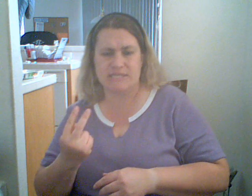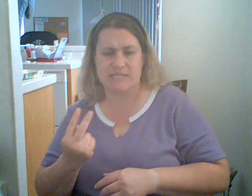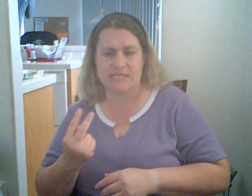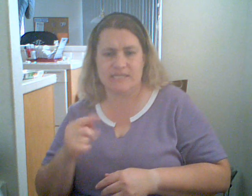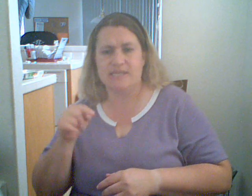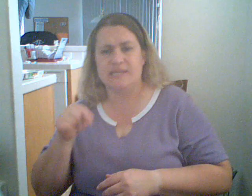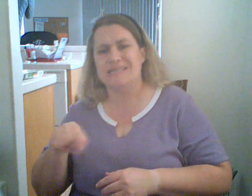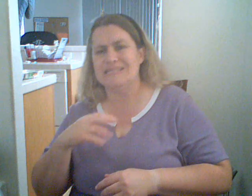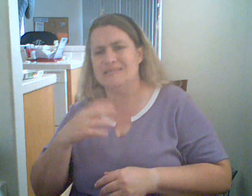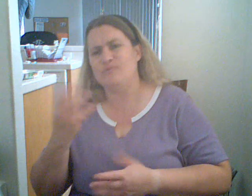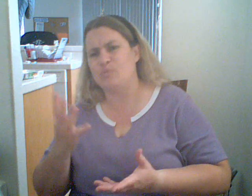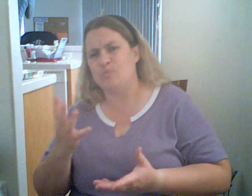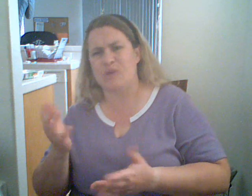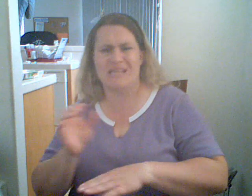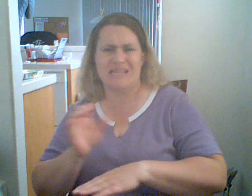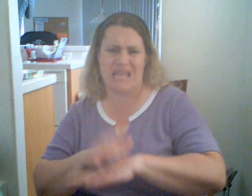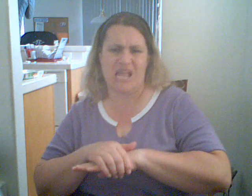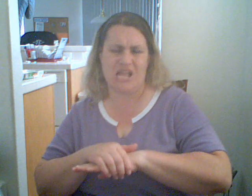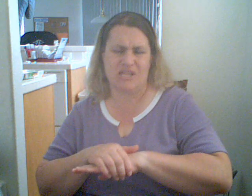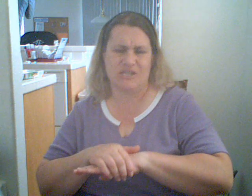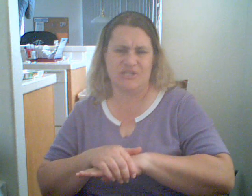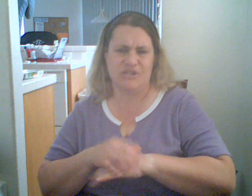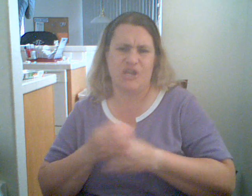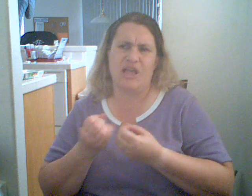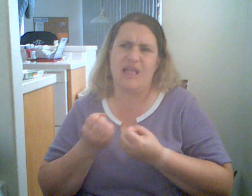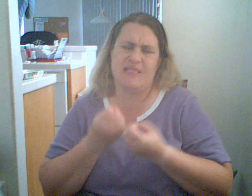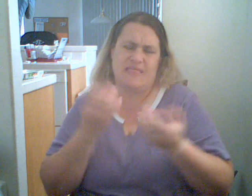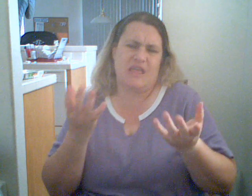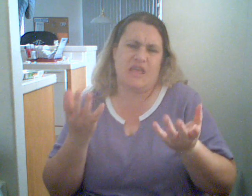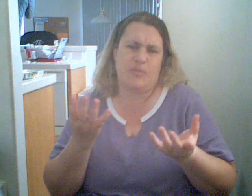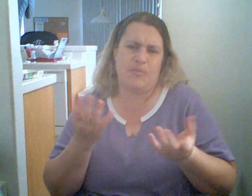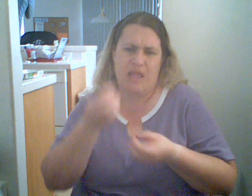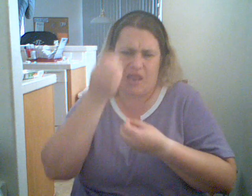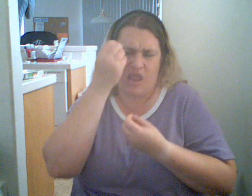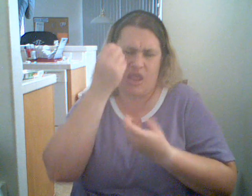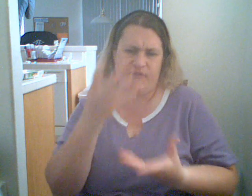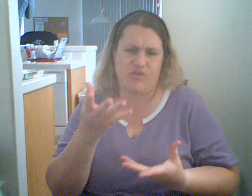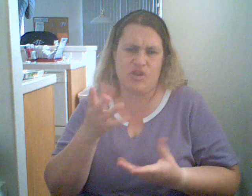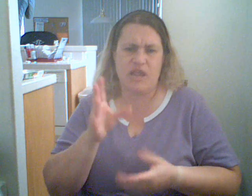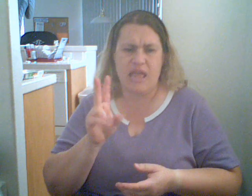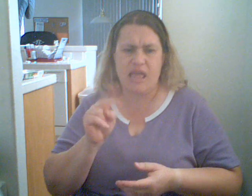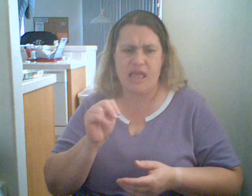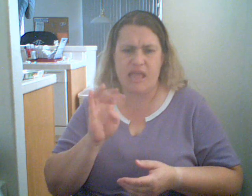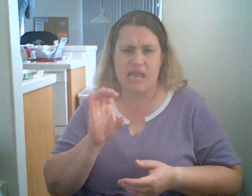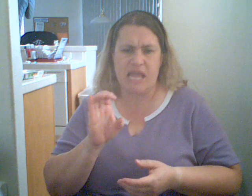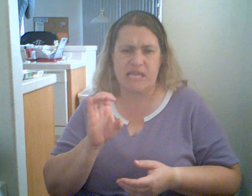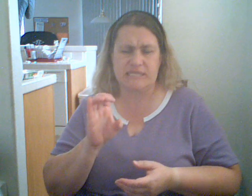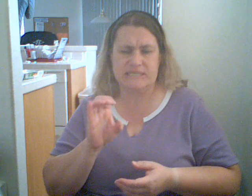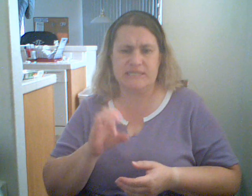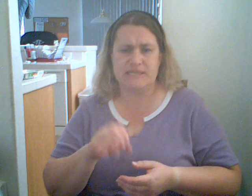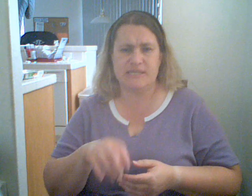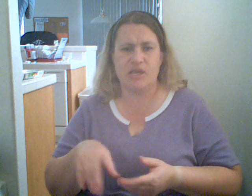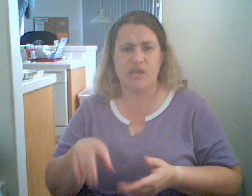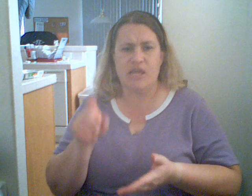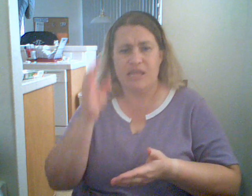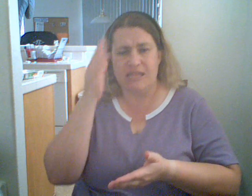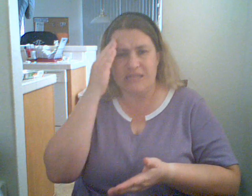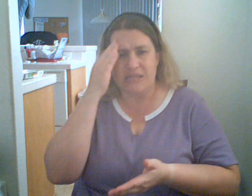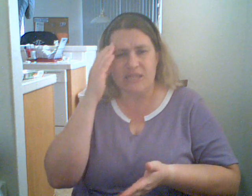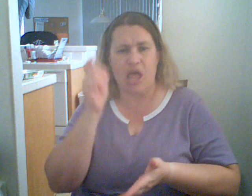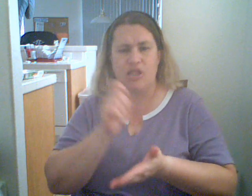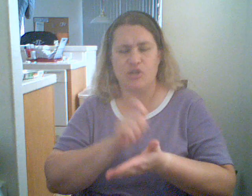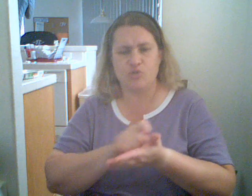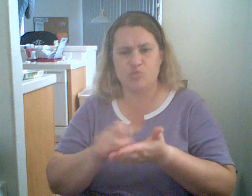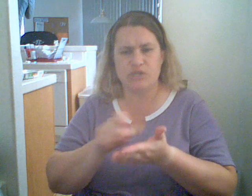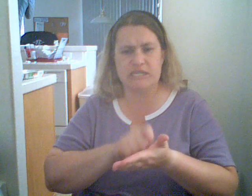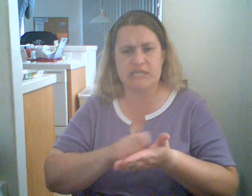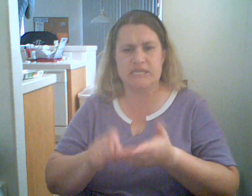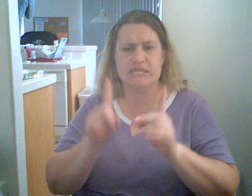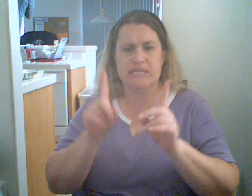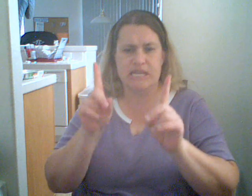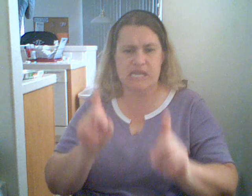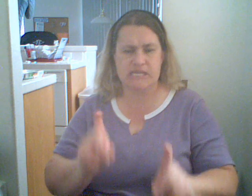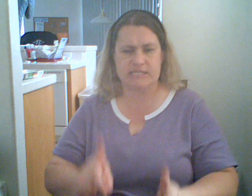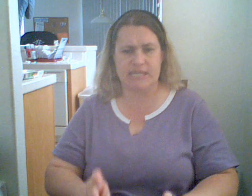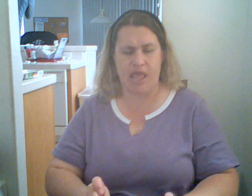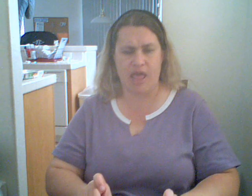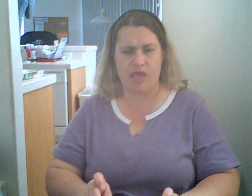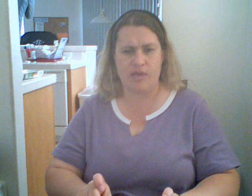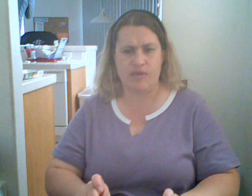little bit of information regarding the NIC knowledge exam, which is the written test. Yes, you